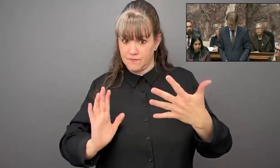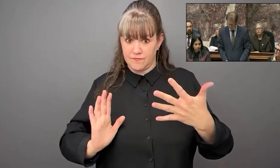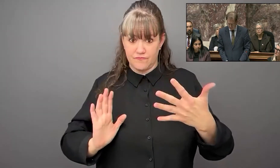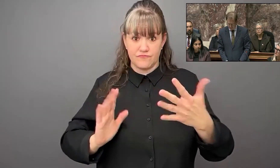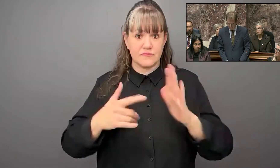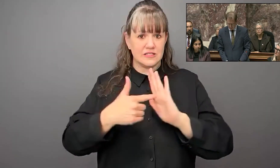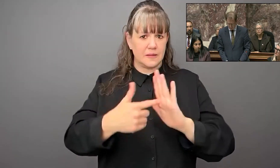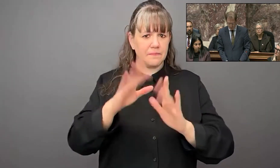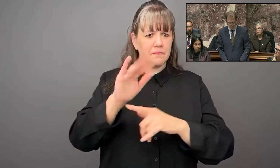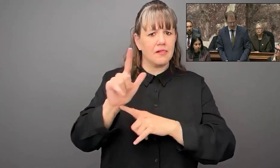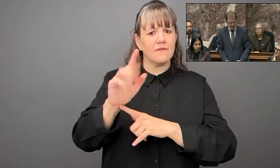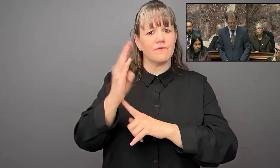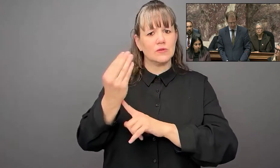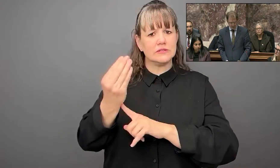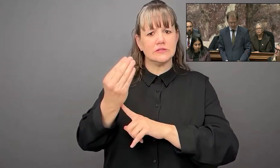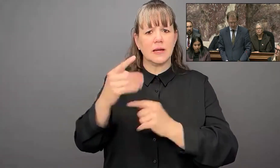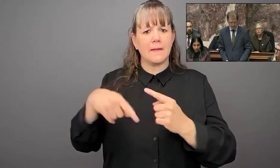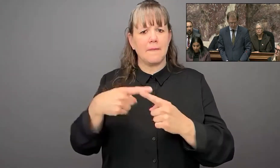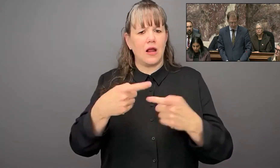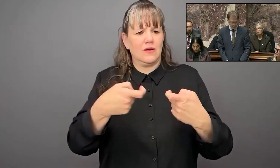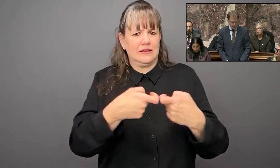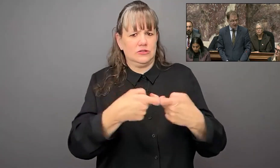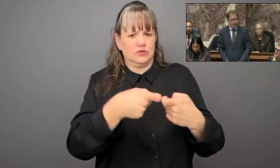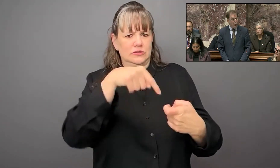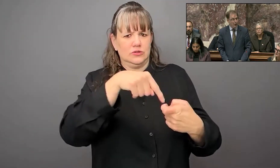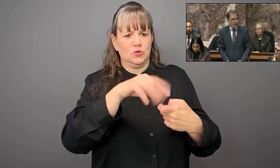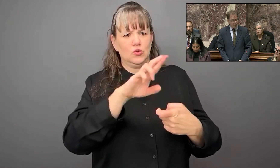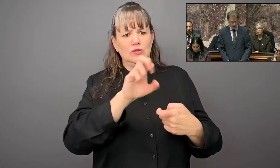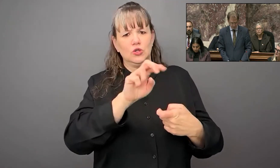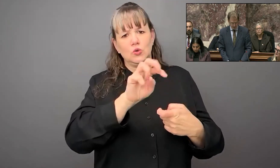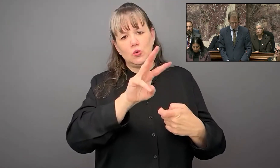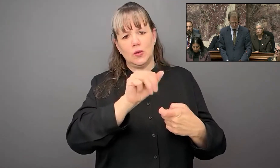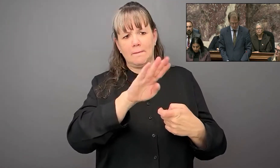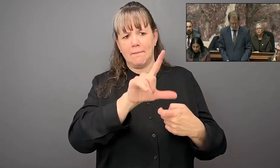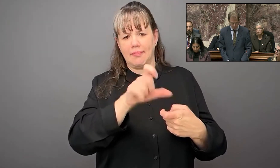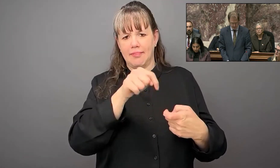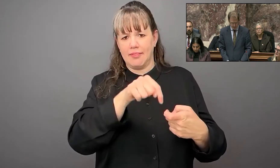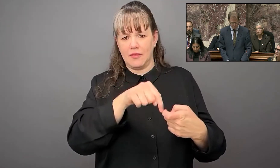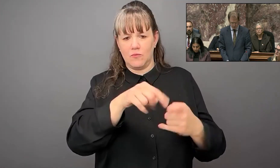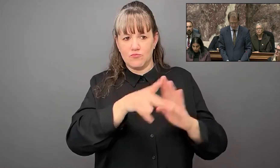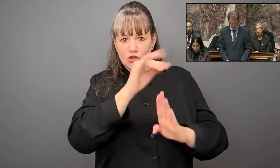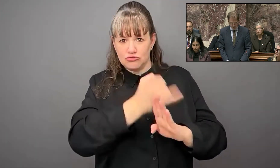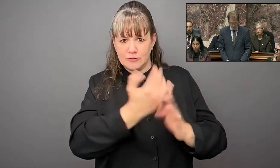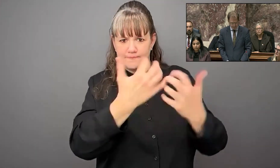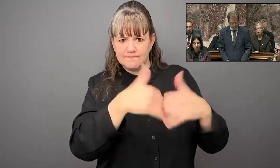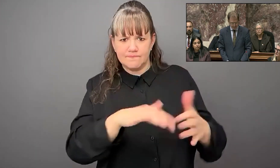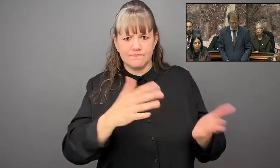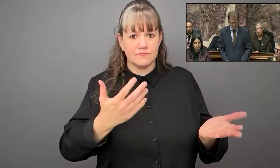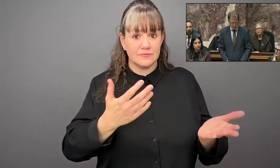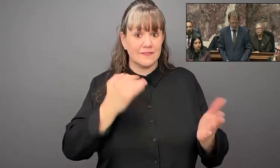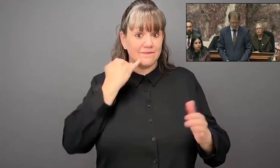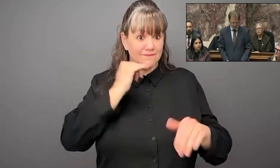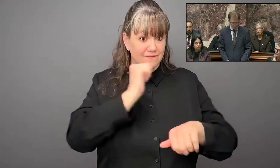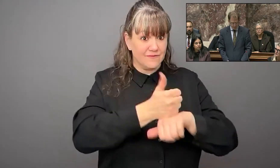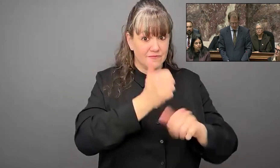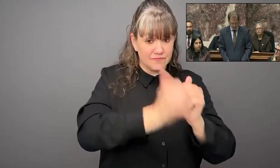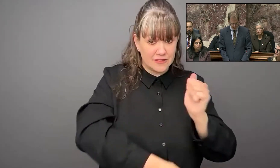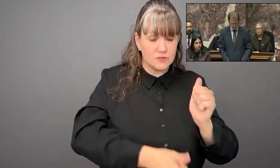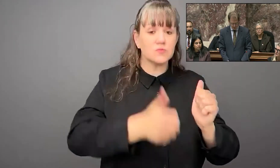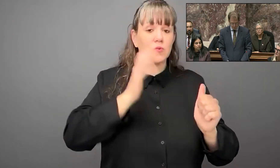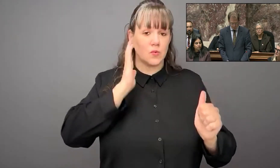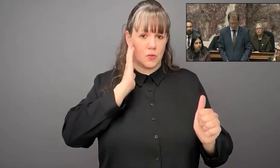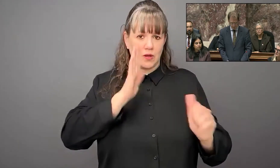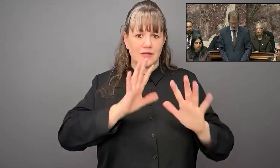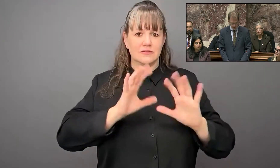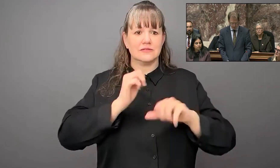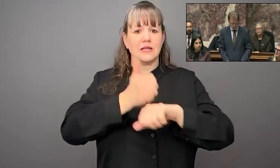Projects Streamlined Permitting Act. Bill 14 would establish the BC Energy Regulator as the primary permitting